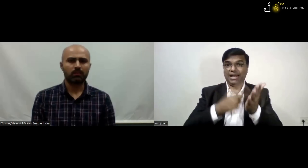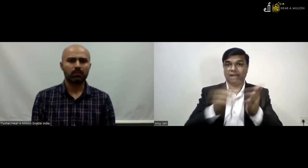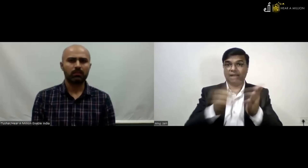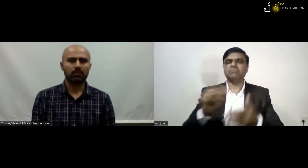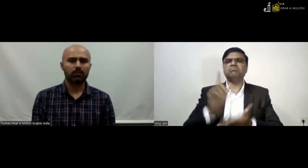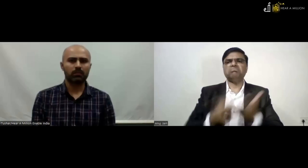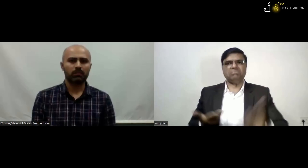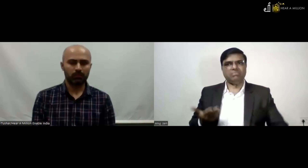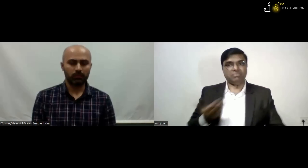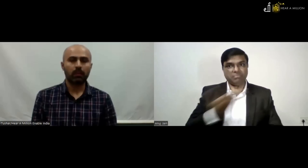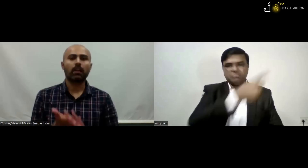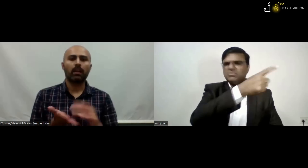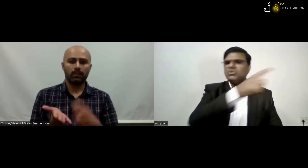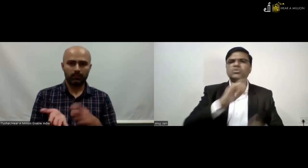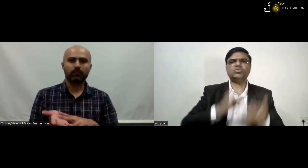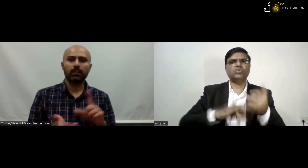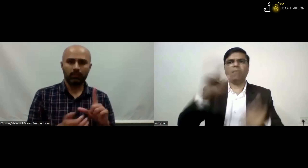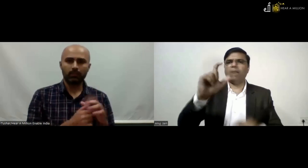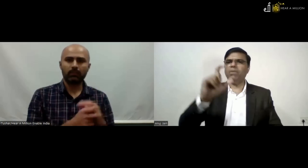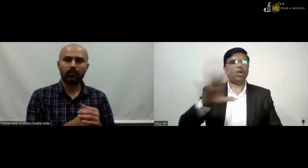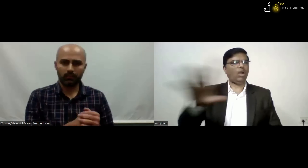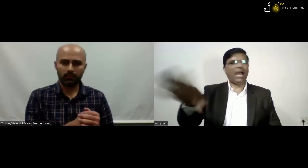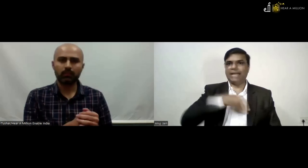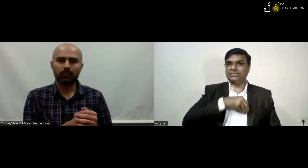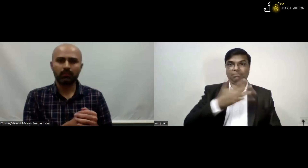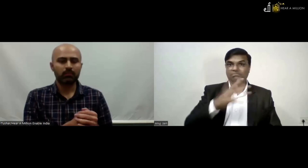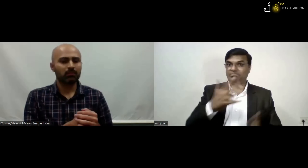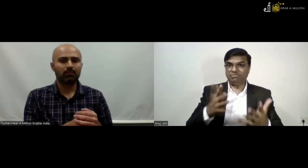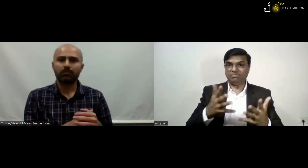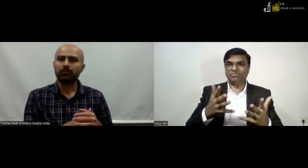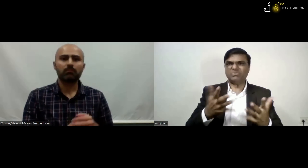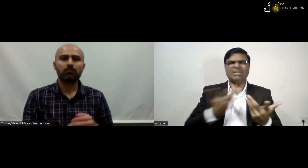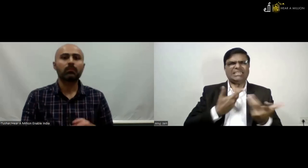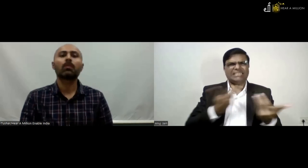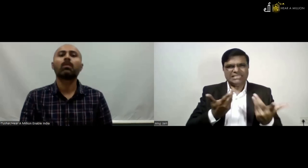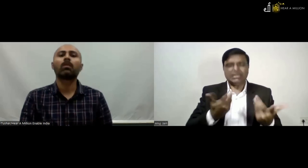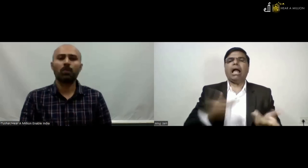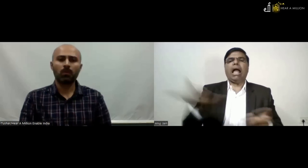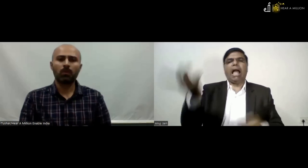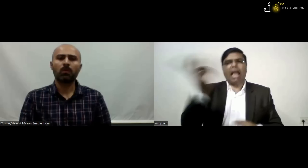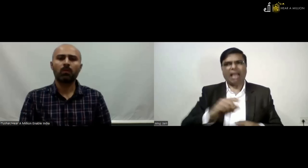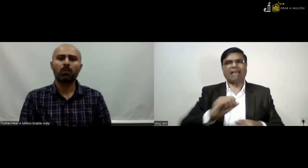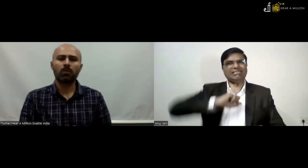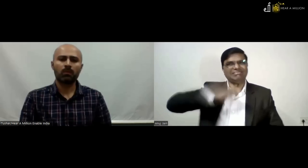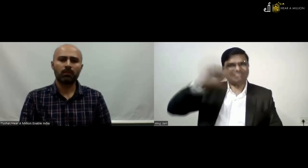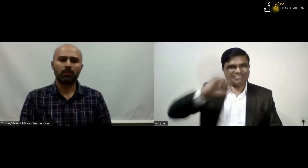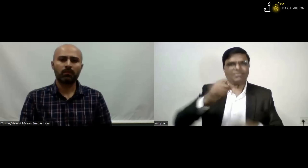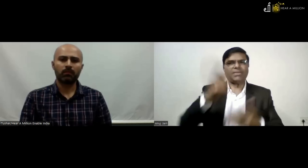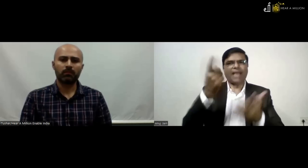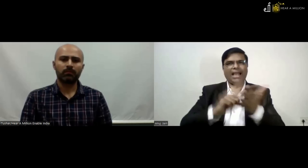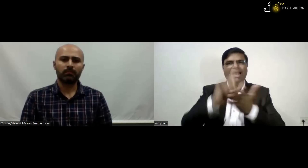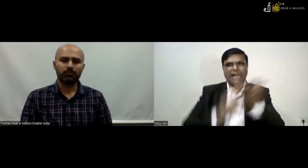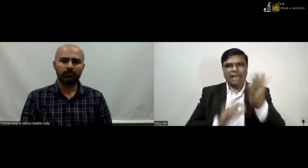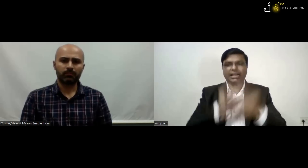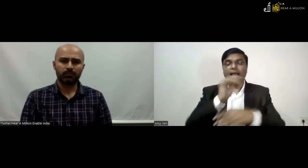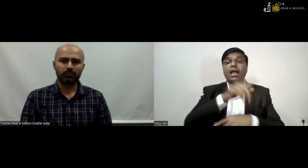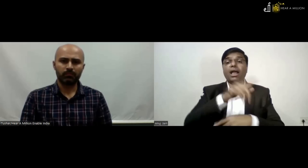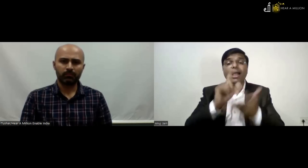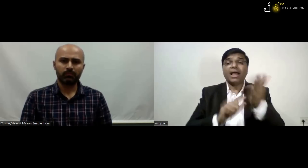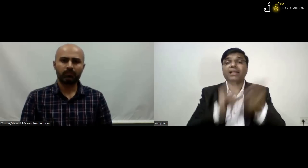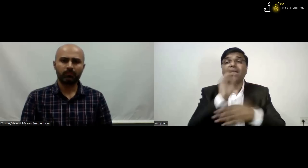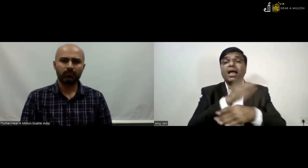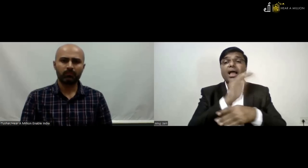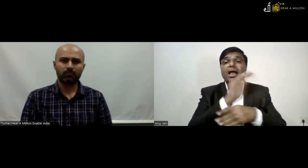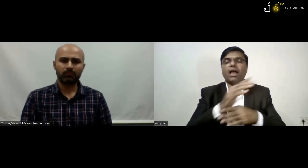Human Rights Law Network, and they sent a letter to Supreme Court. Even the Supreme Court did not accept our petition. And